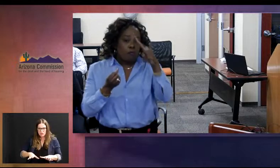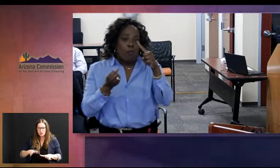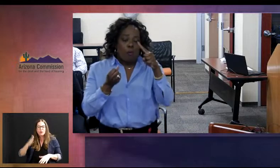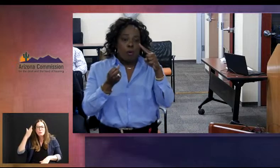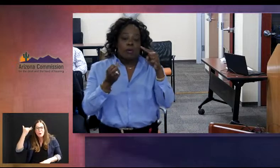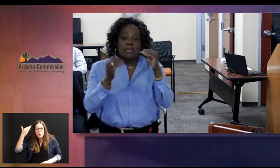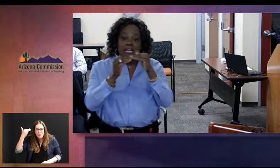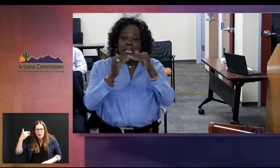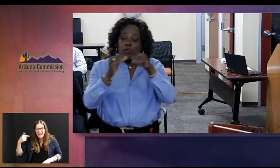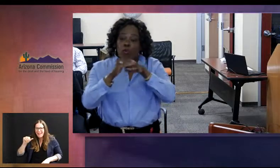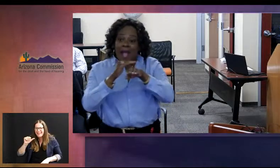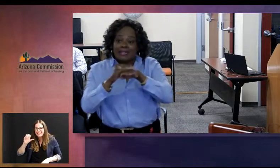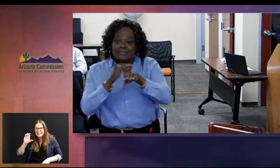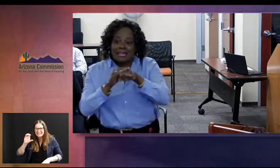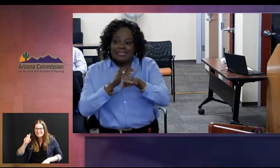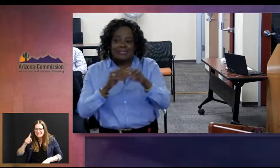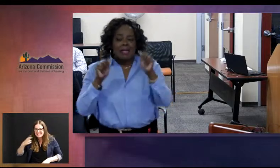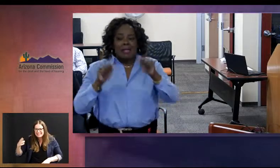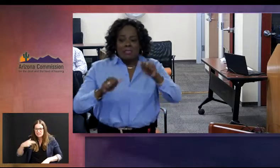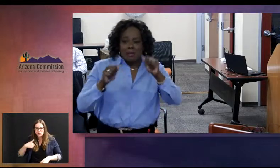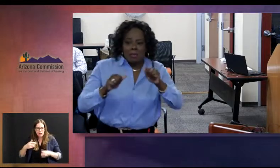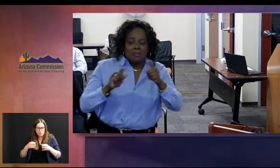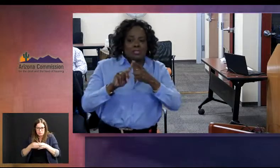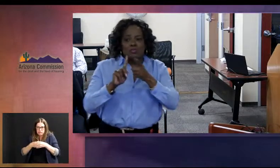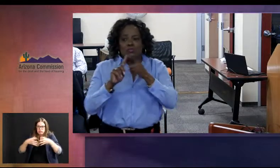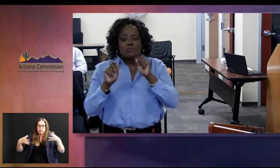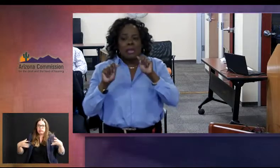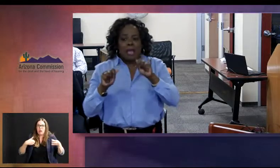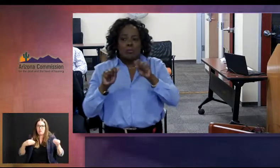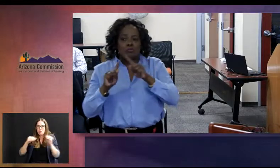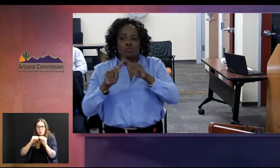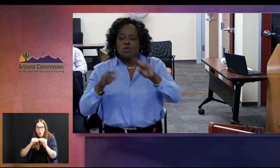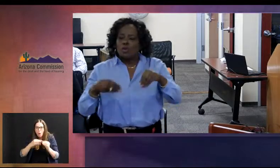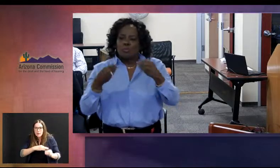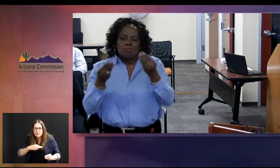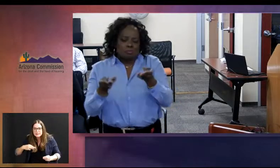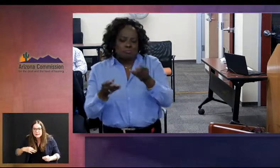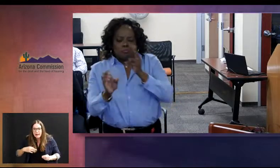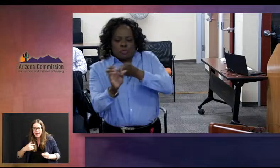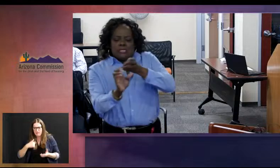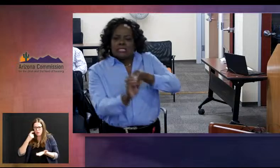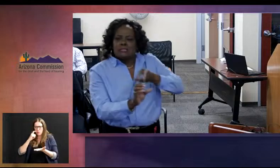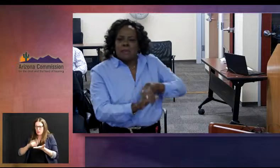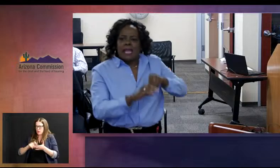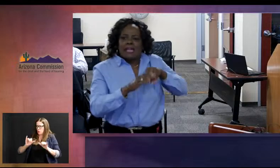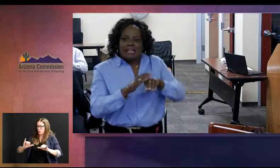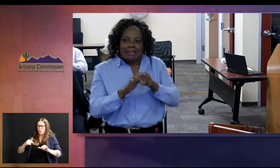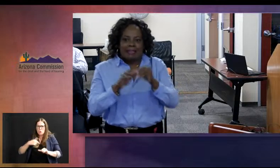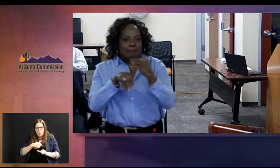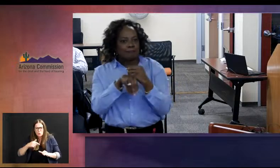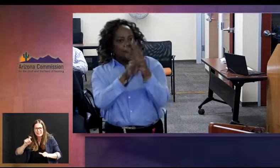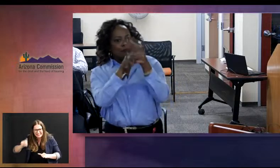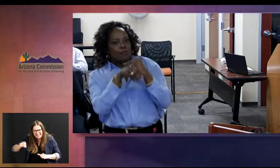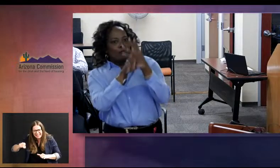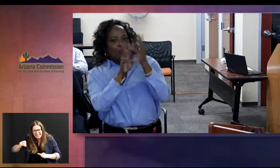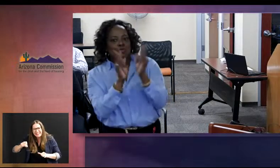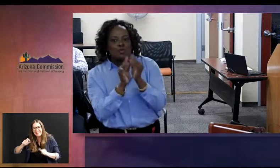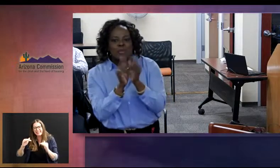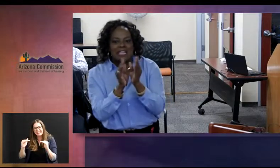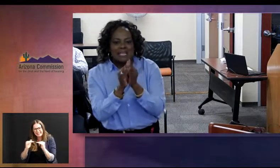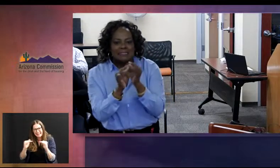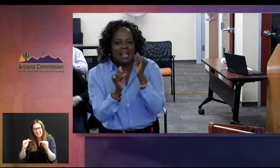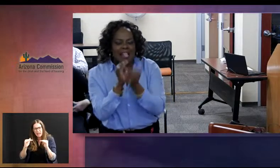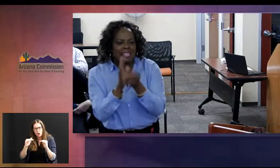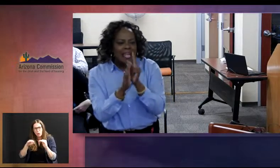for internal support, for equal access, and the ability to be able to participate